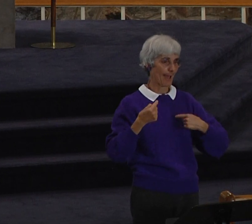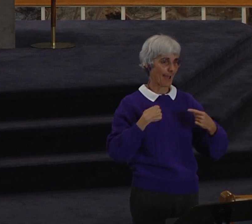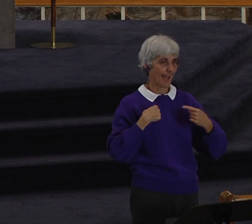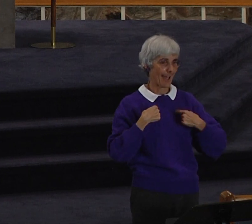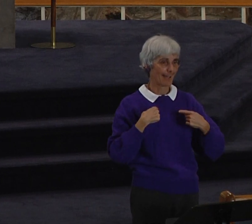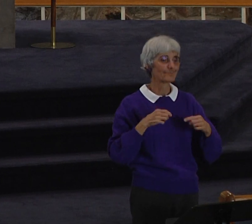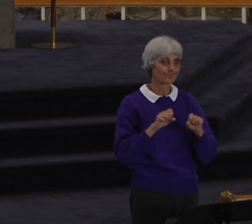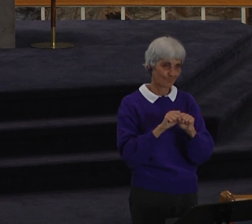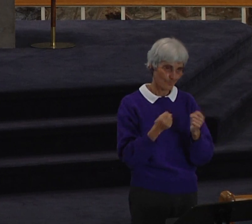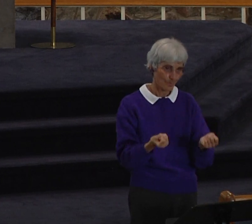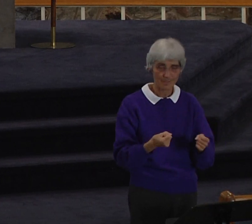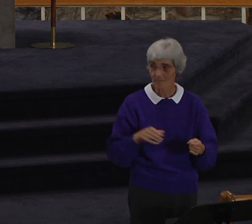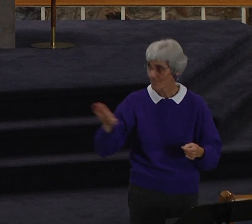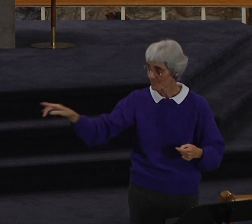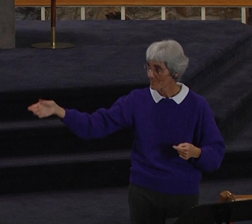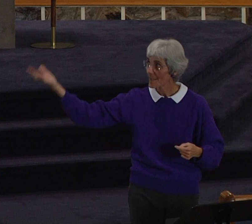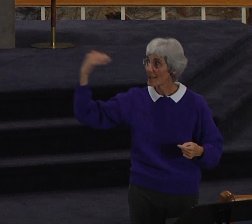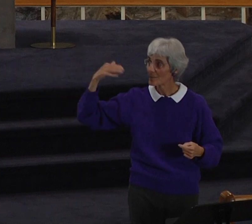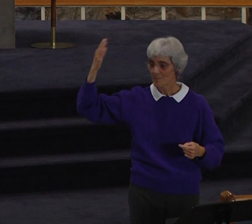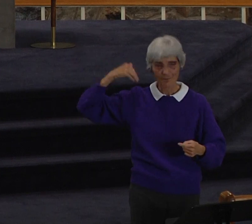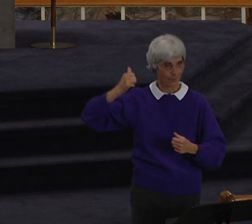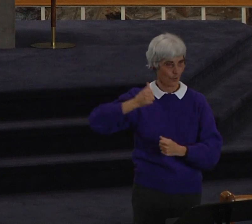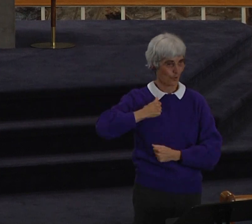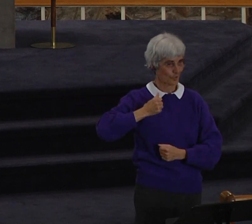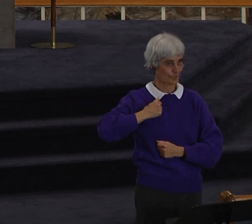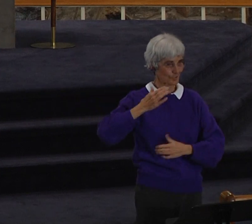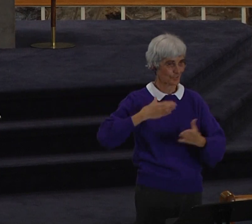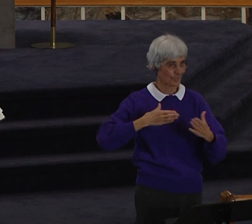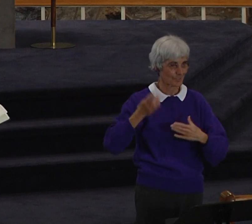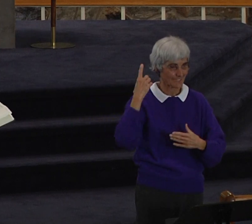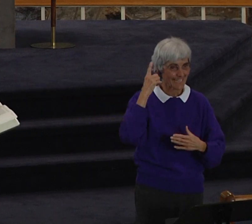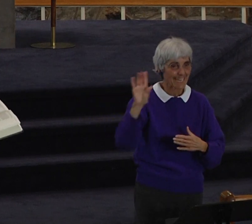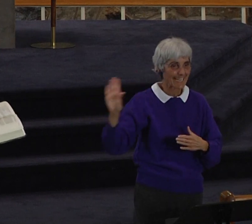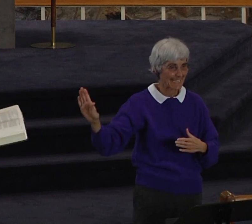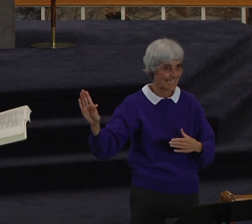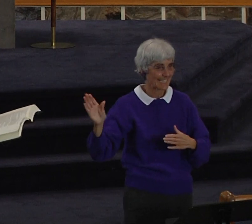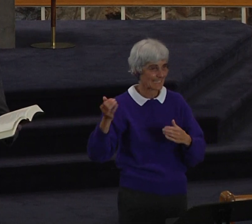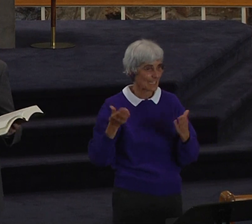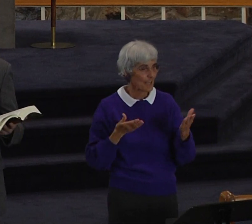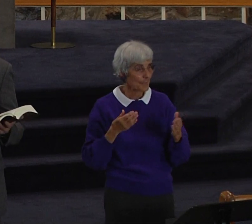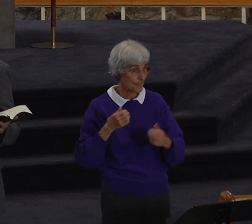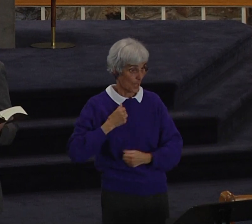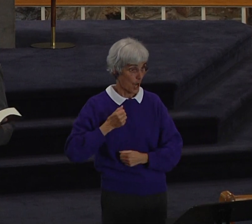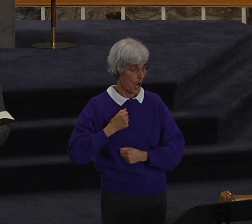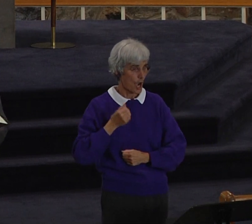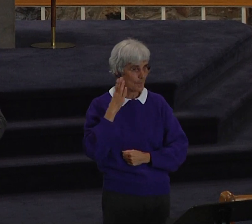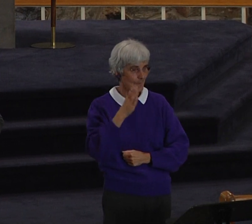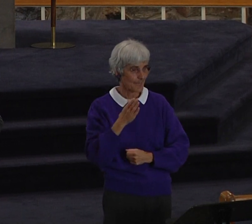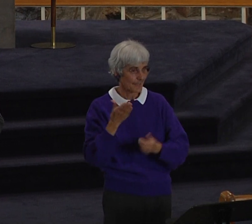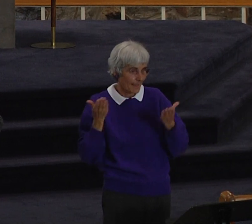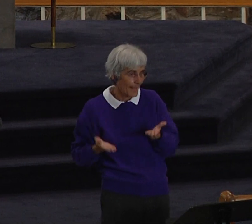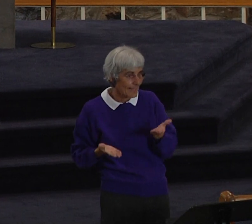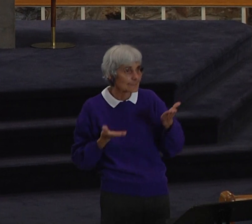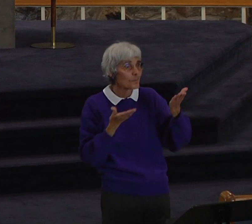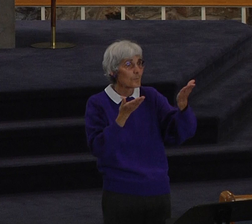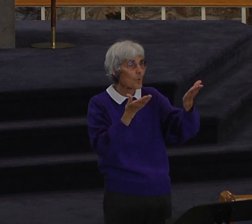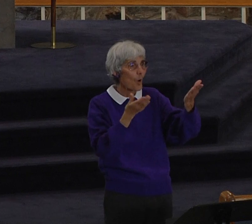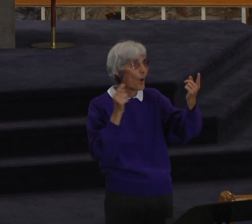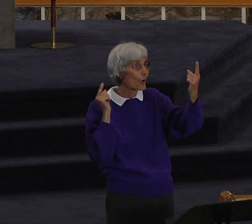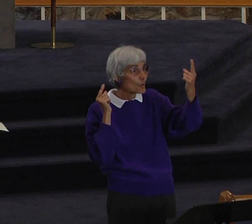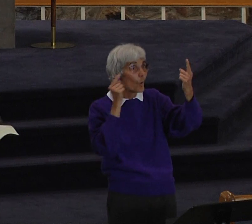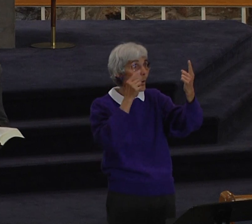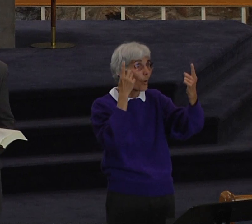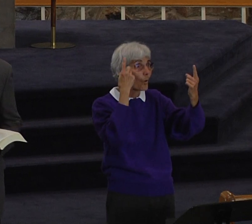My time in the military, selfless service is promoted and written down in